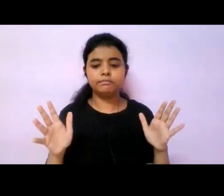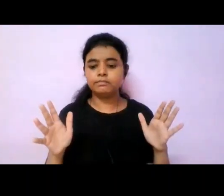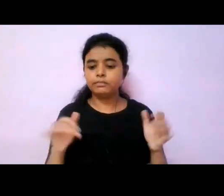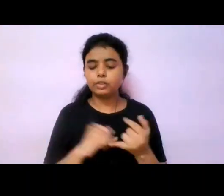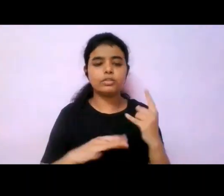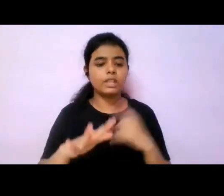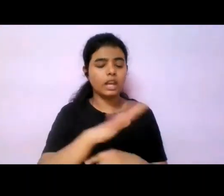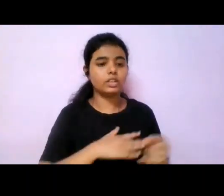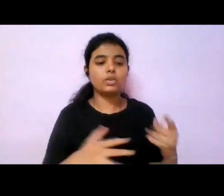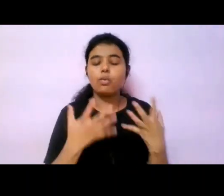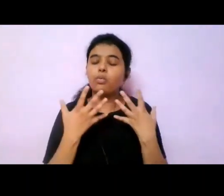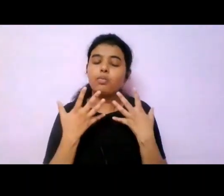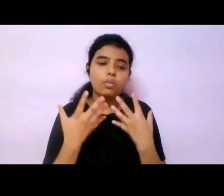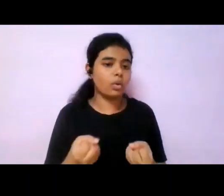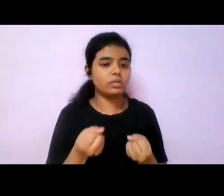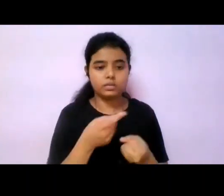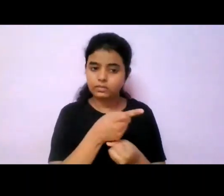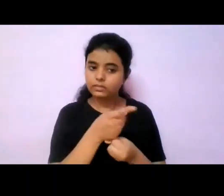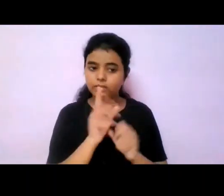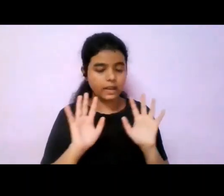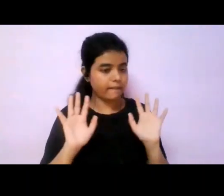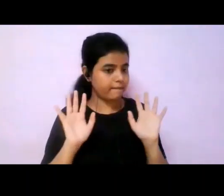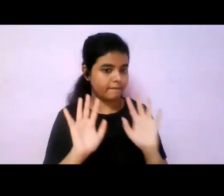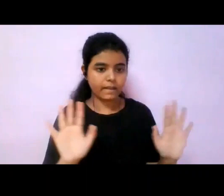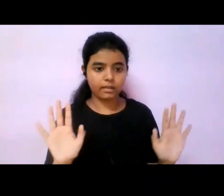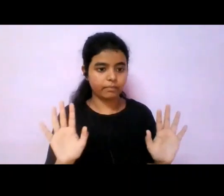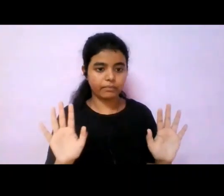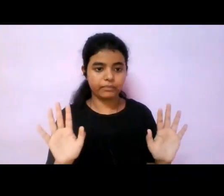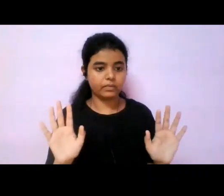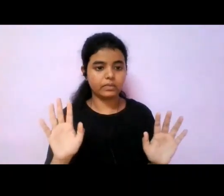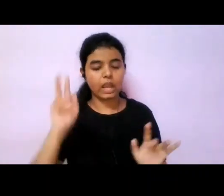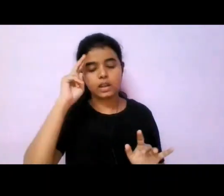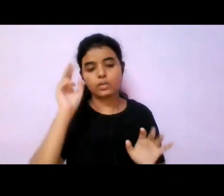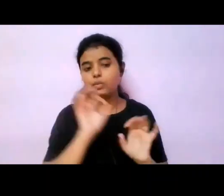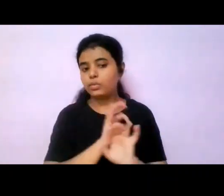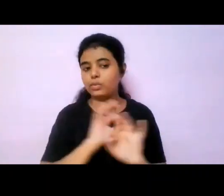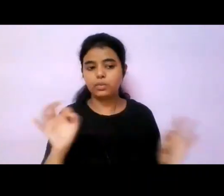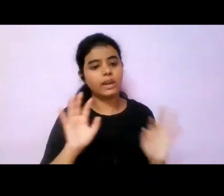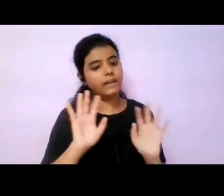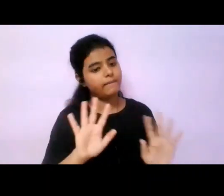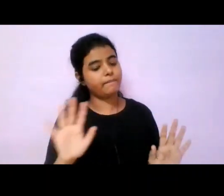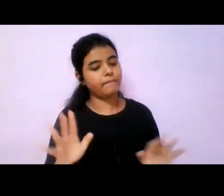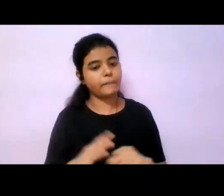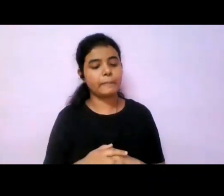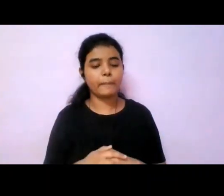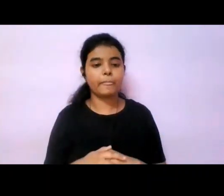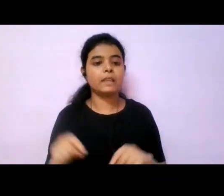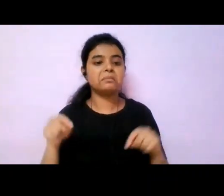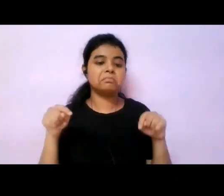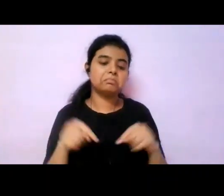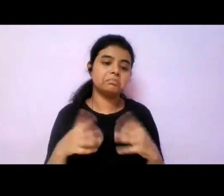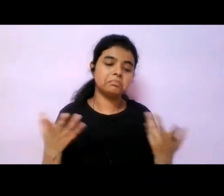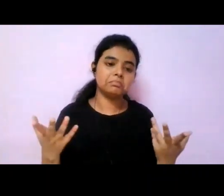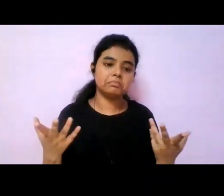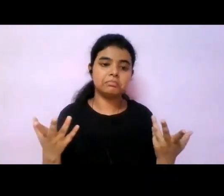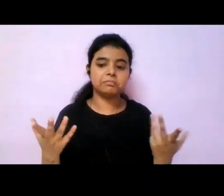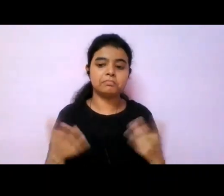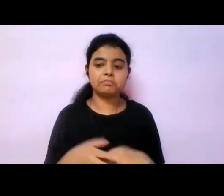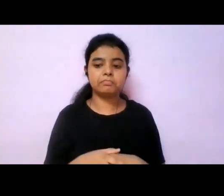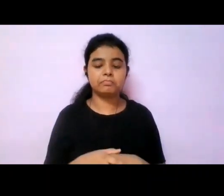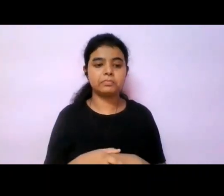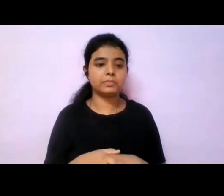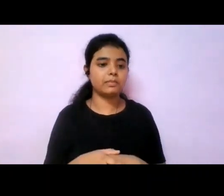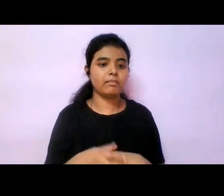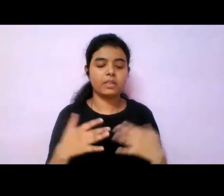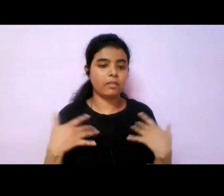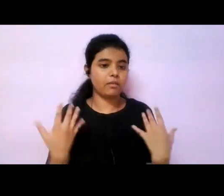society, without a doubt. And to deny that would be a nonsense. You know, we are